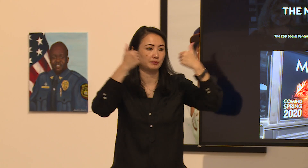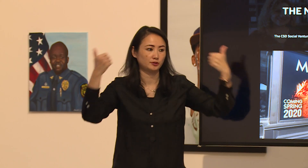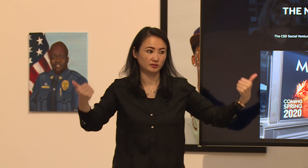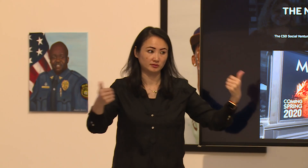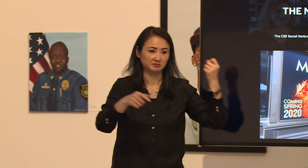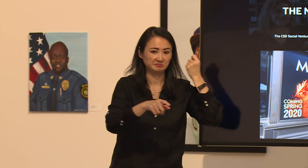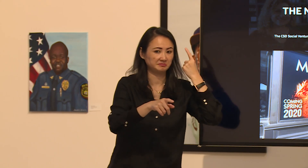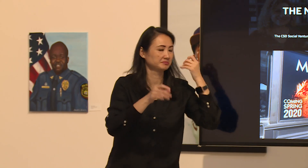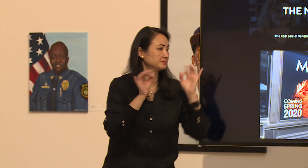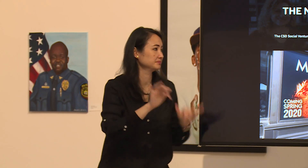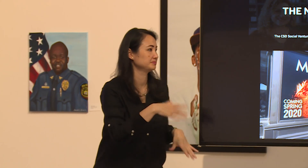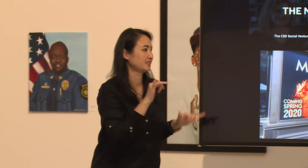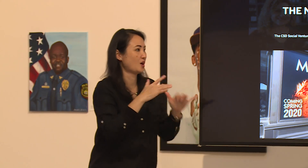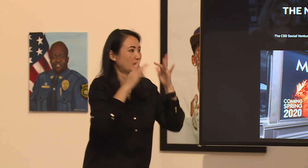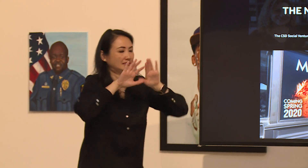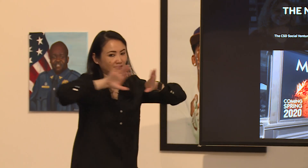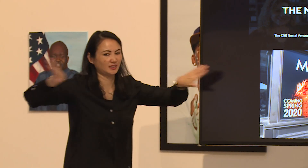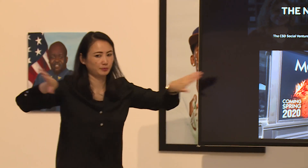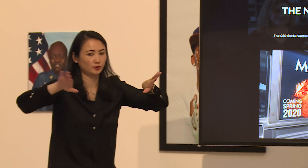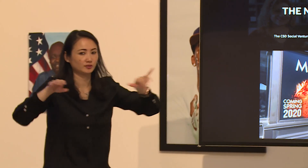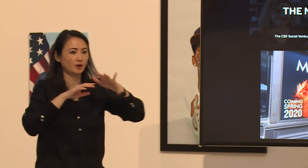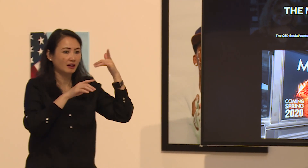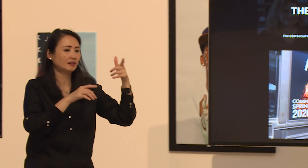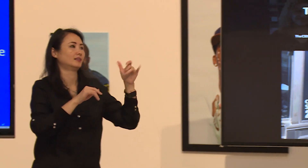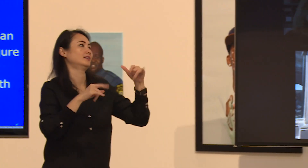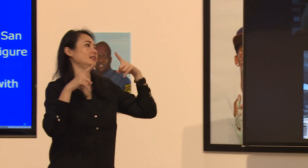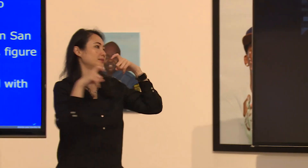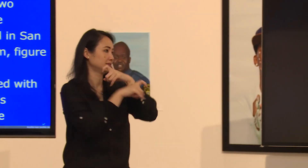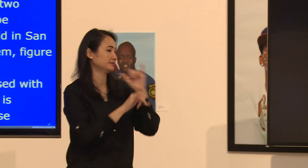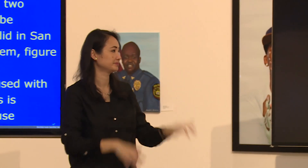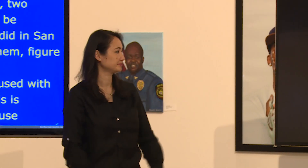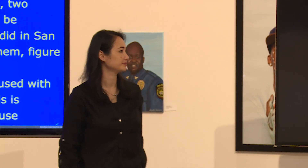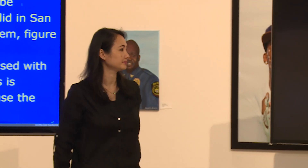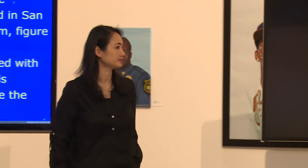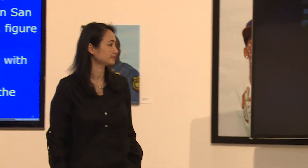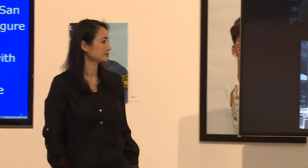gas setup within the restaurant, we're going to have it separate from the actual pizza baking area.